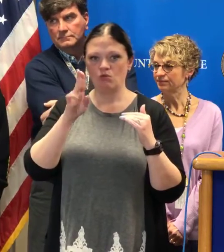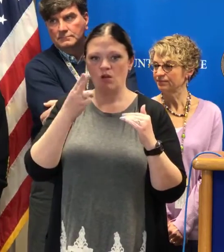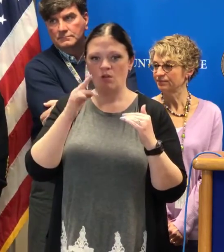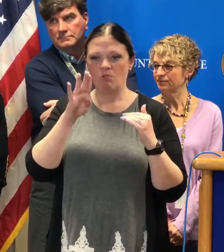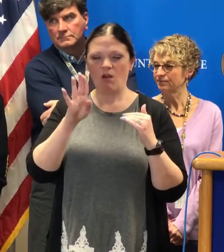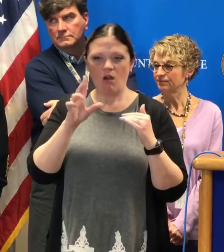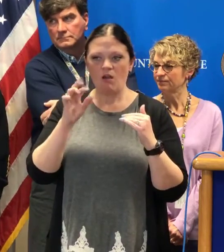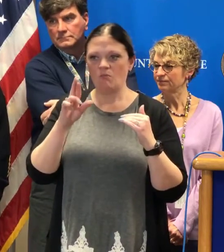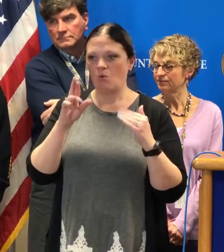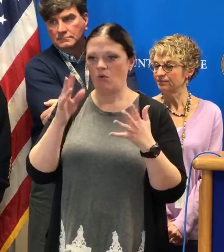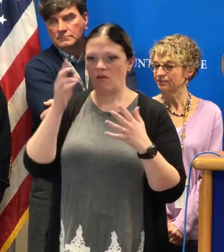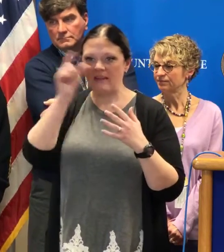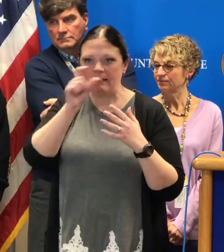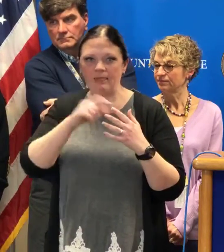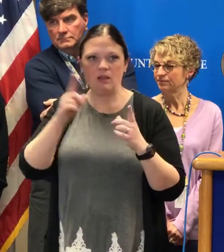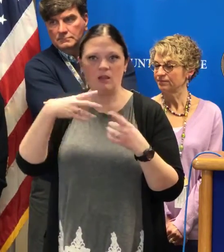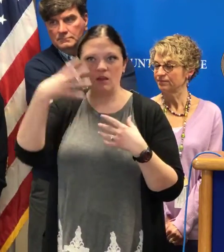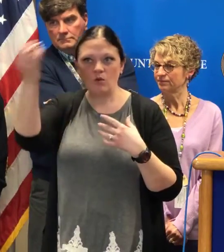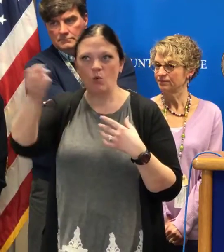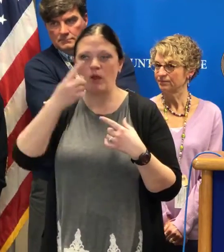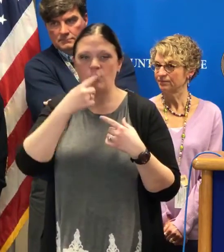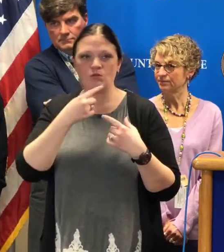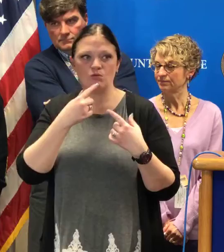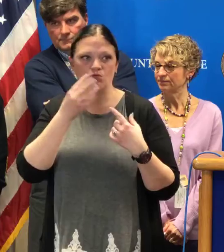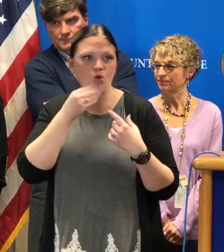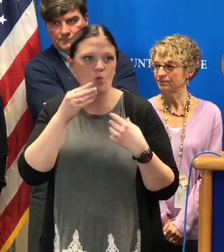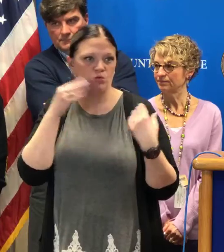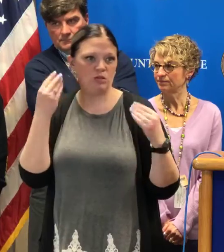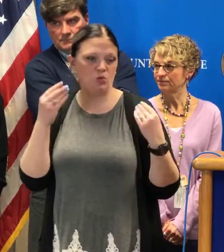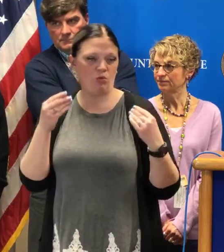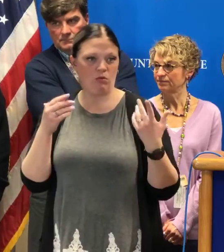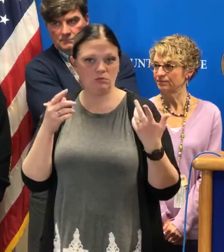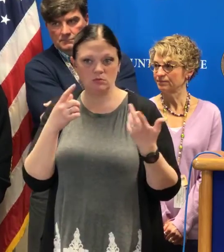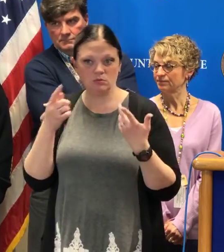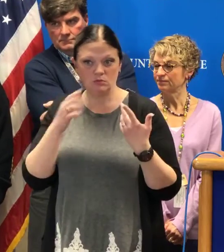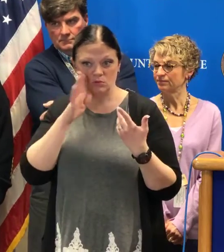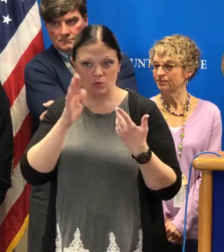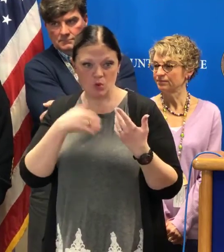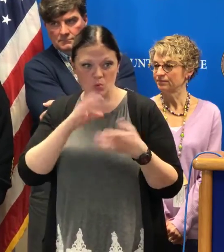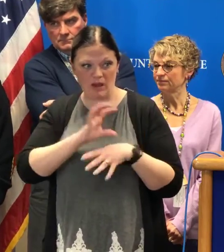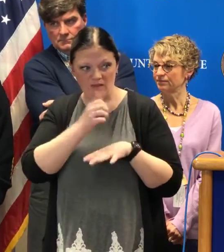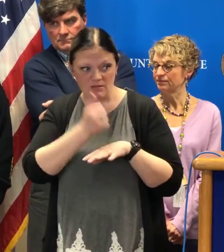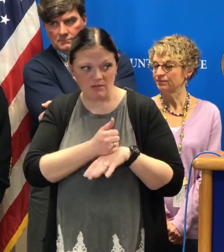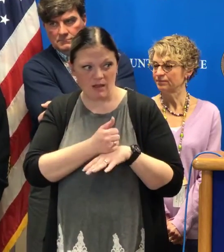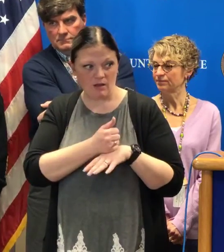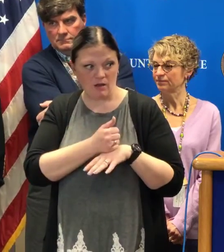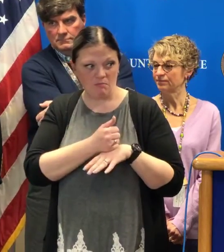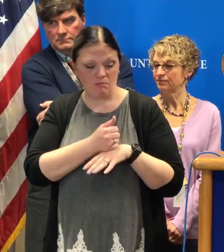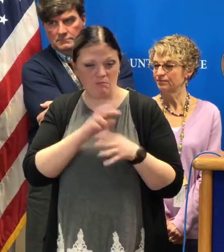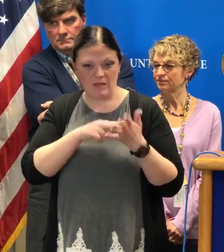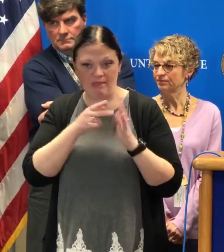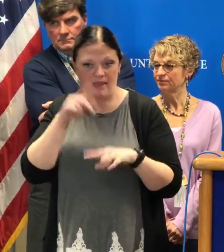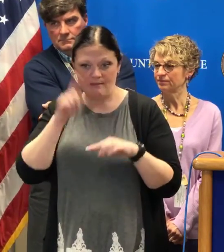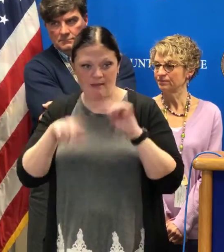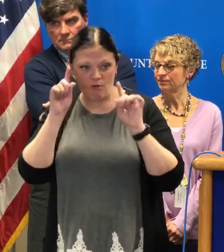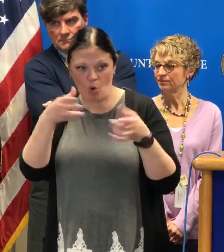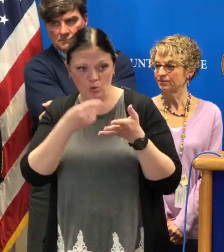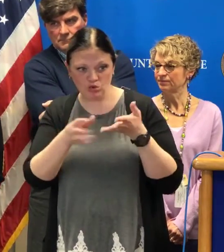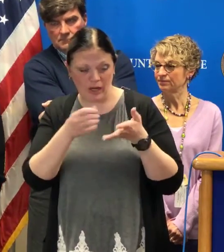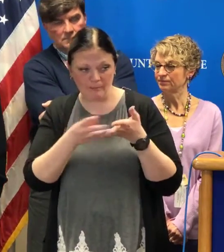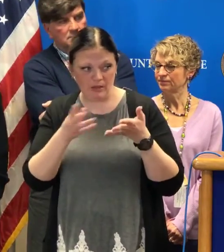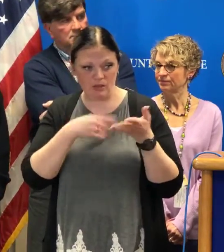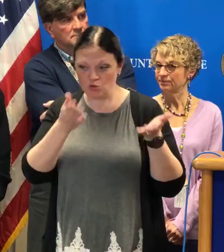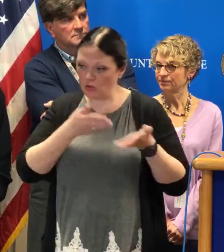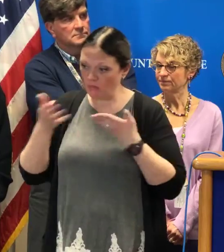out to grocery stores. Are you going to have provisions for getting food to people so that they don't go to the grocery stores when they're